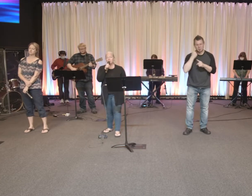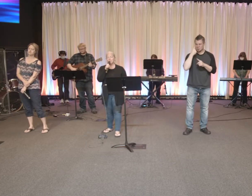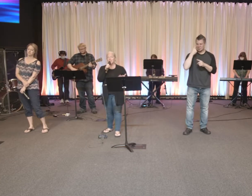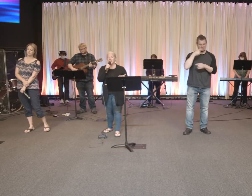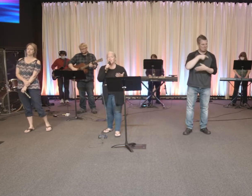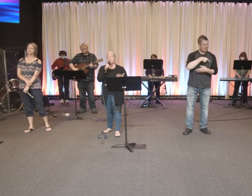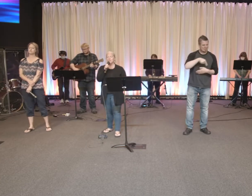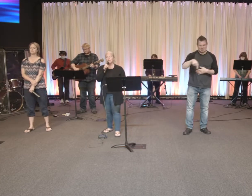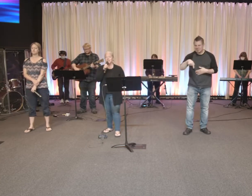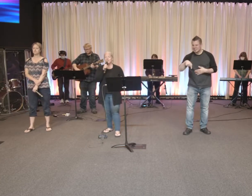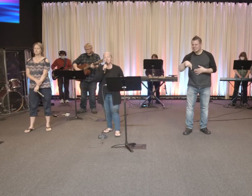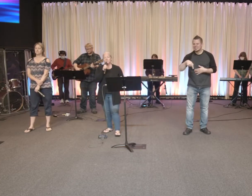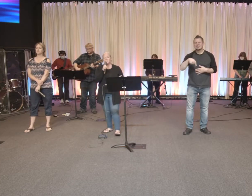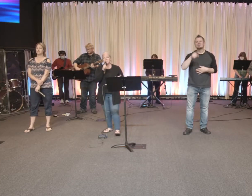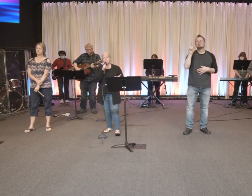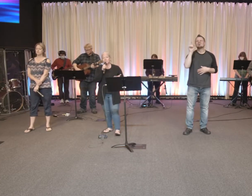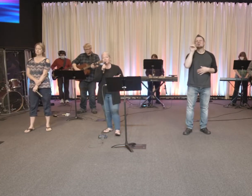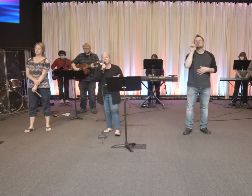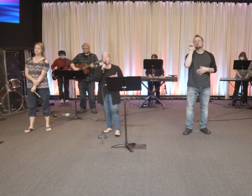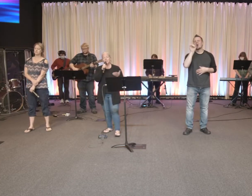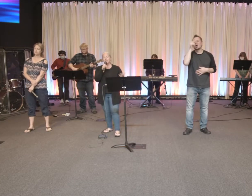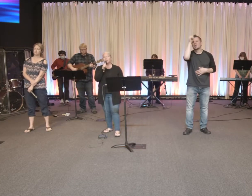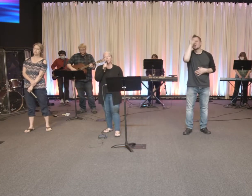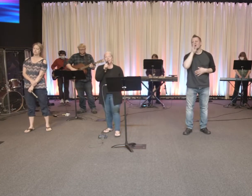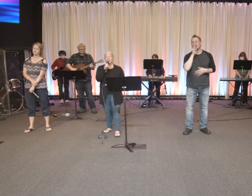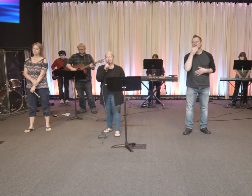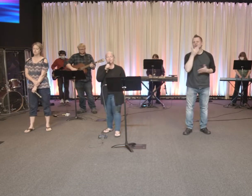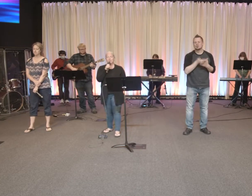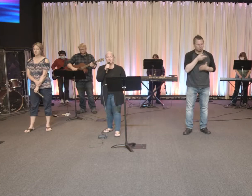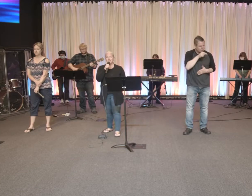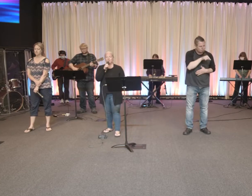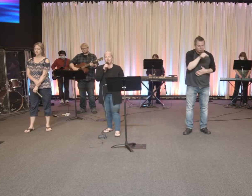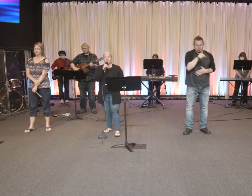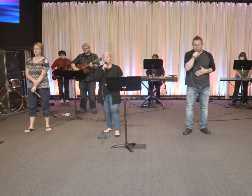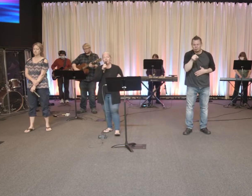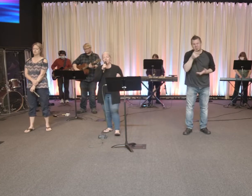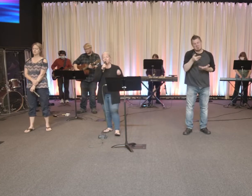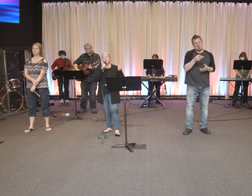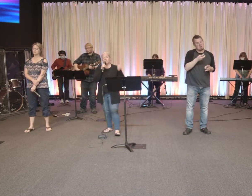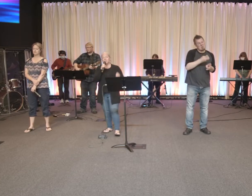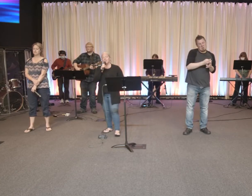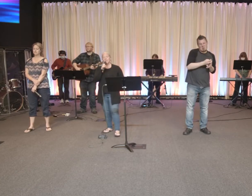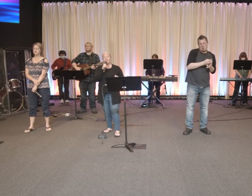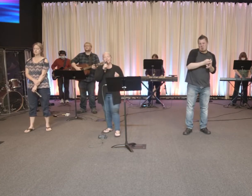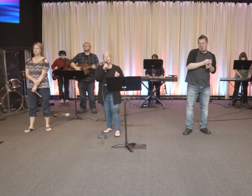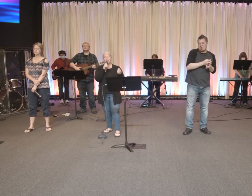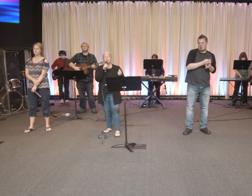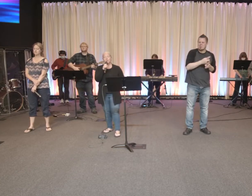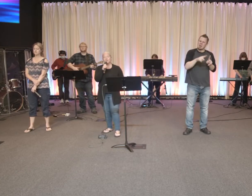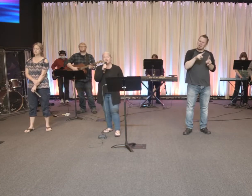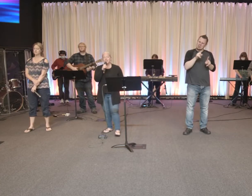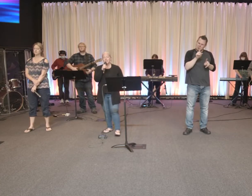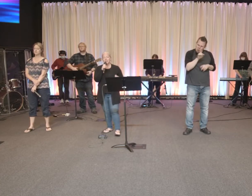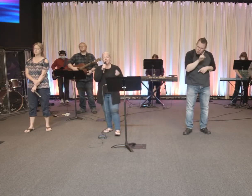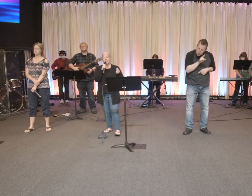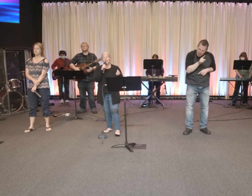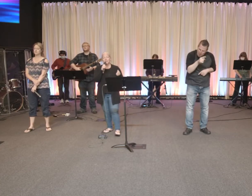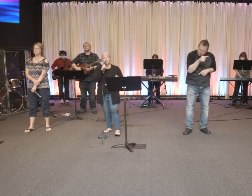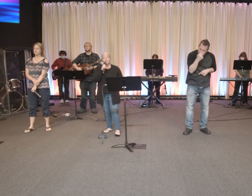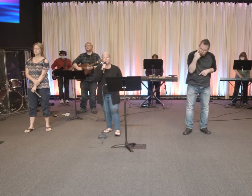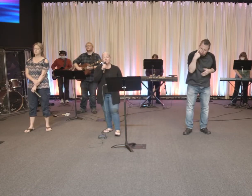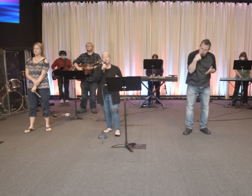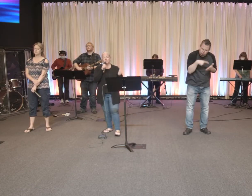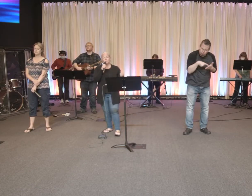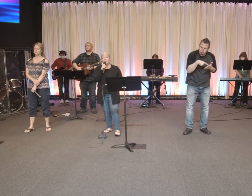have you seen God's goodness? Maybe even in a hard thing, where could you see and trust that God